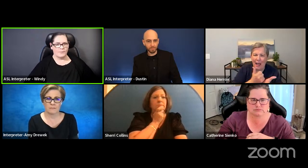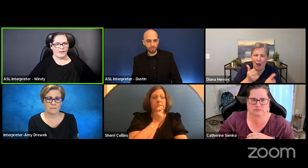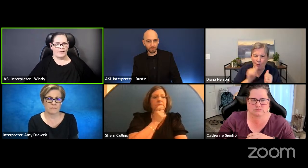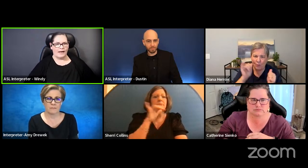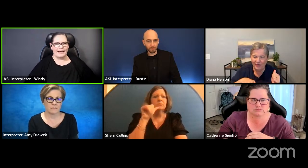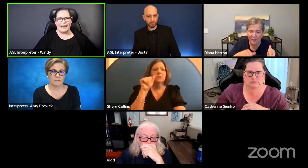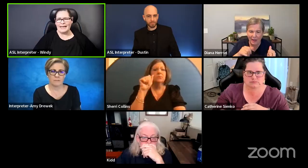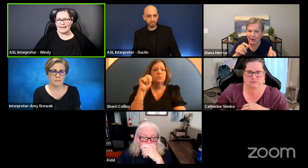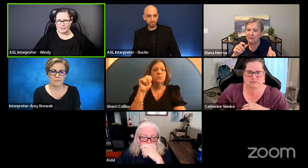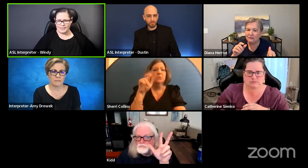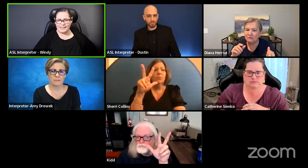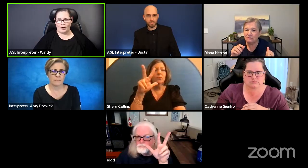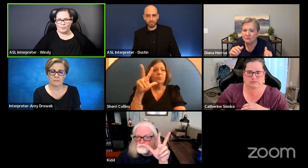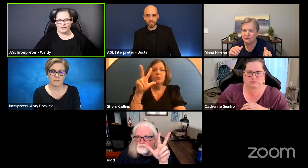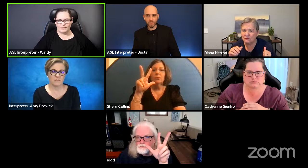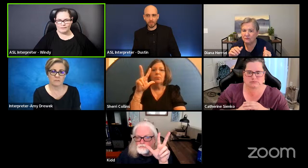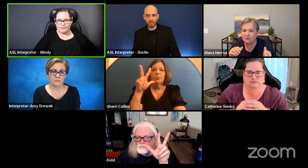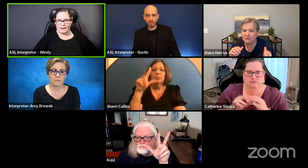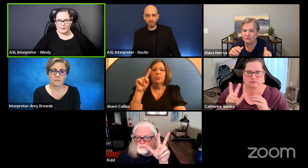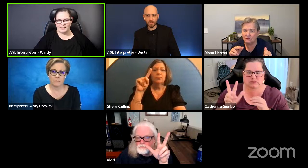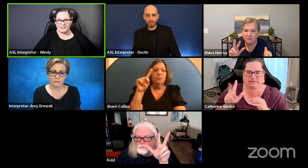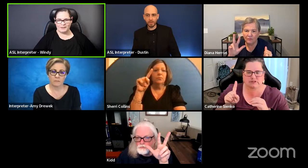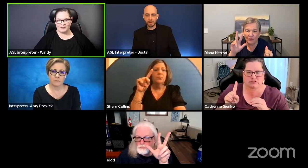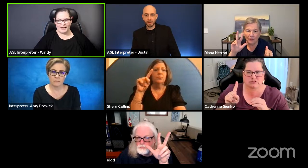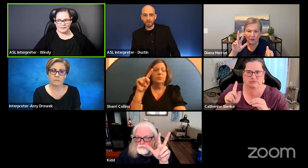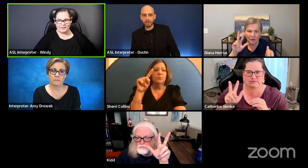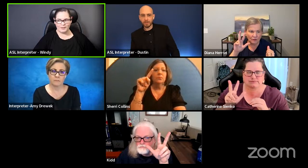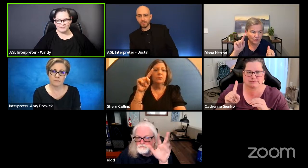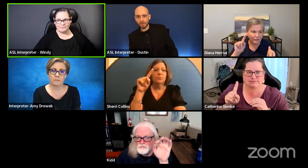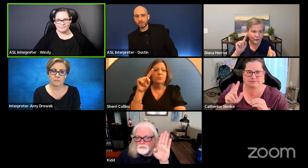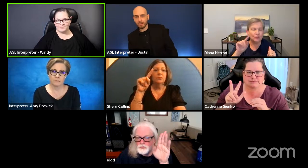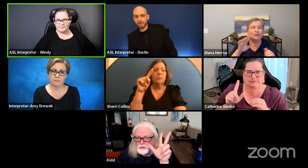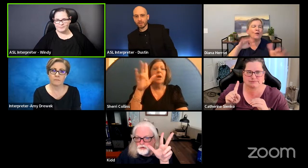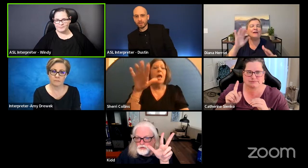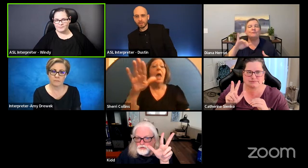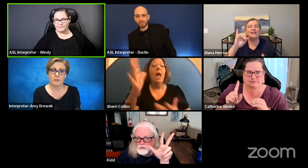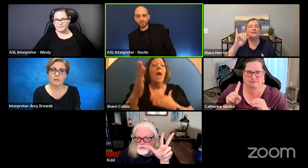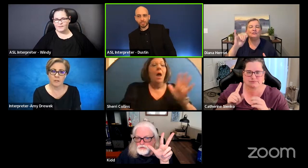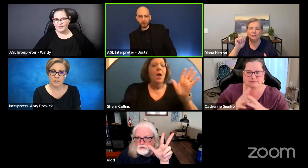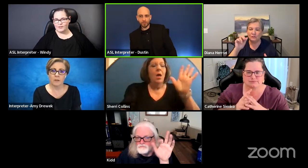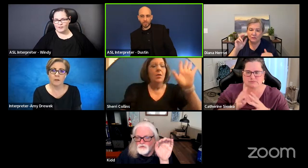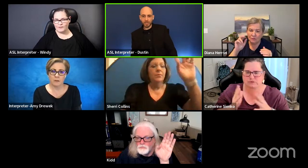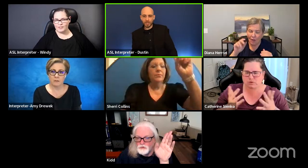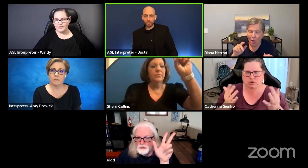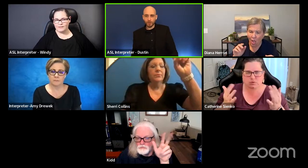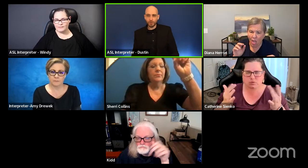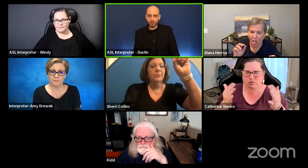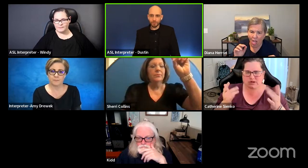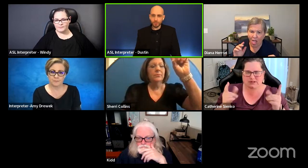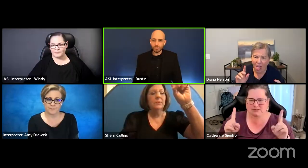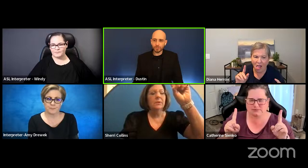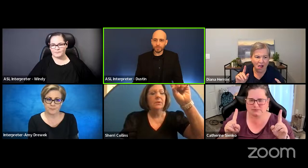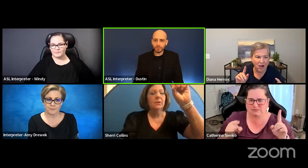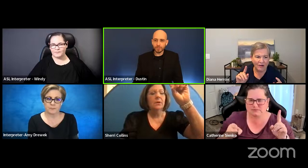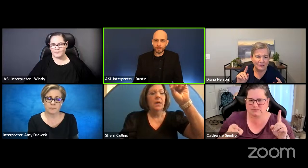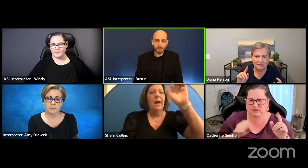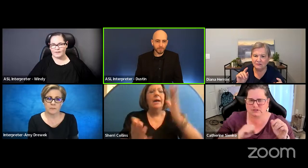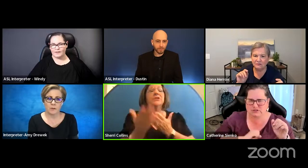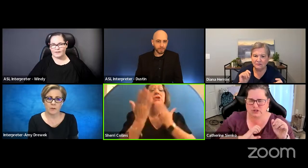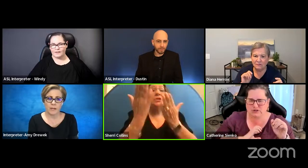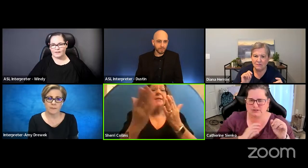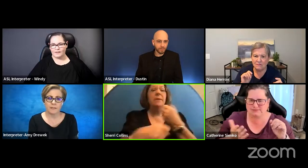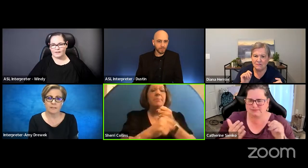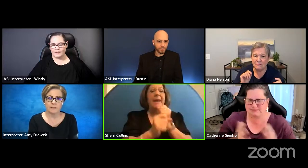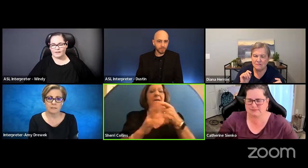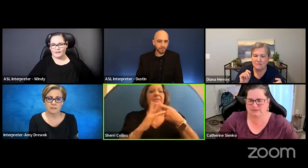1st. I actually need help with how to craft the motion. This is Sherry. It would be 31st. January 31st.